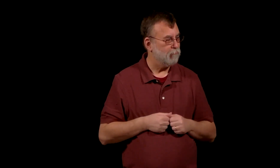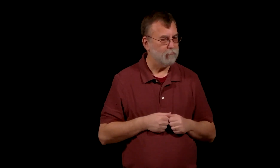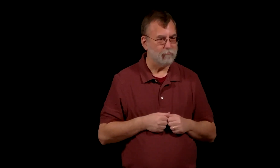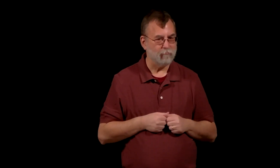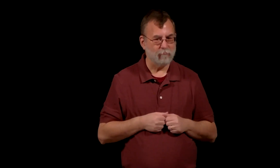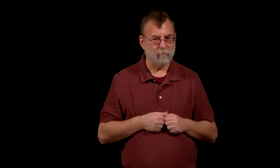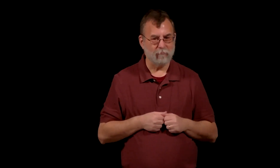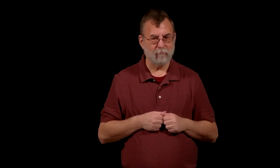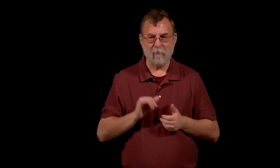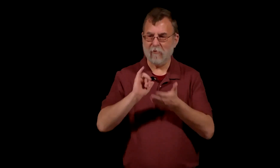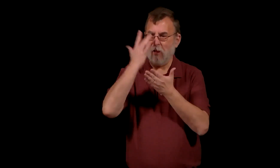true.